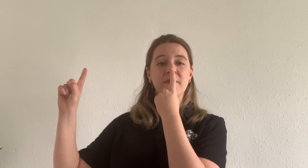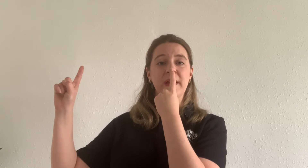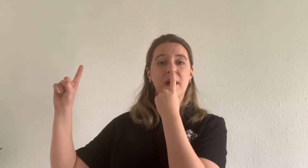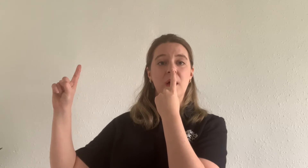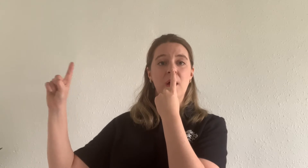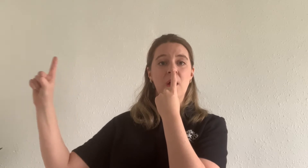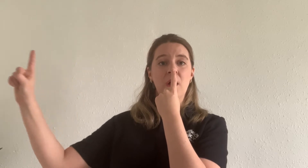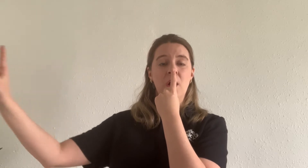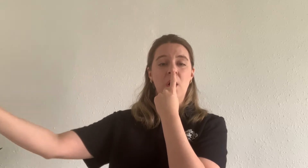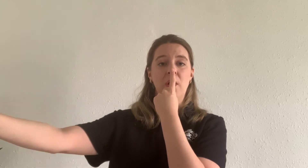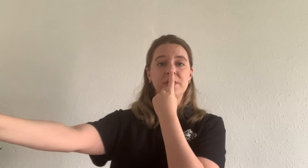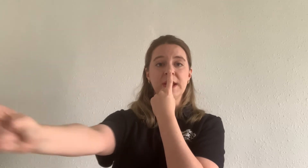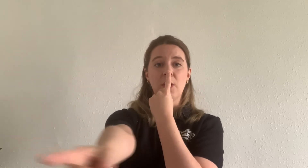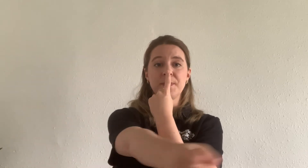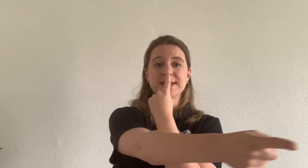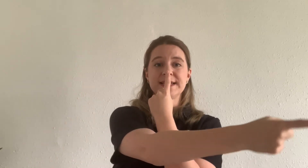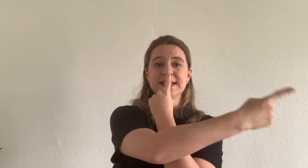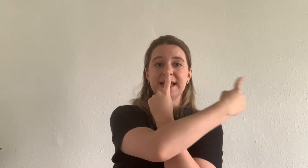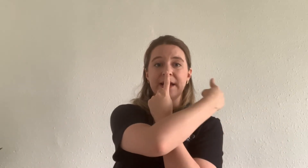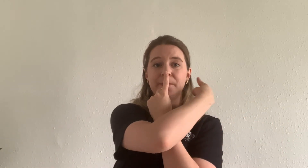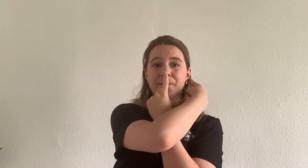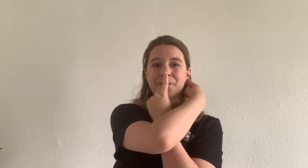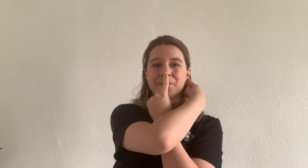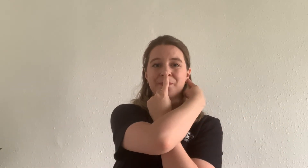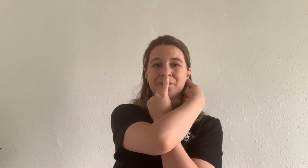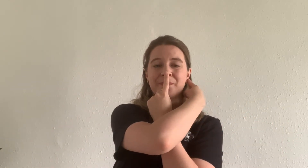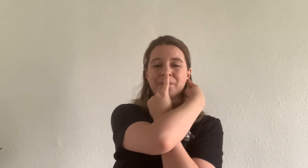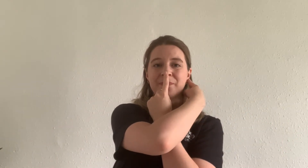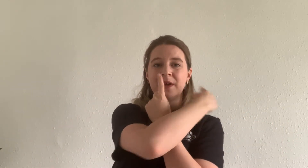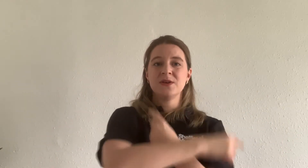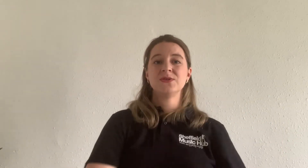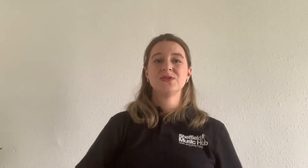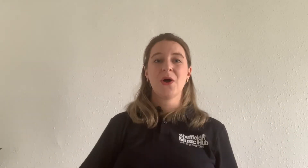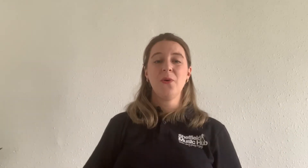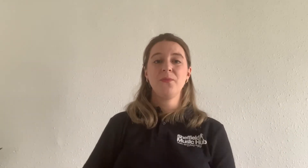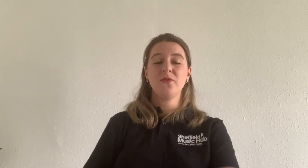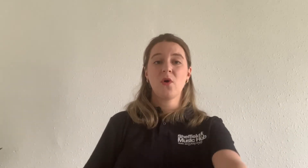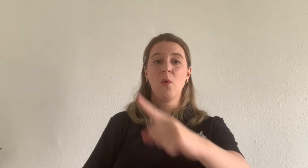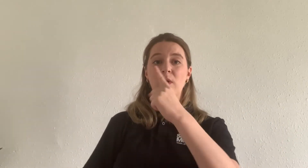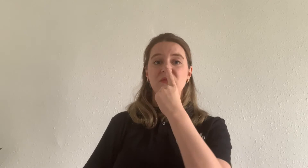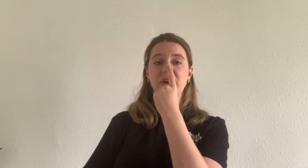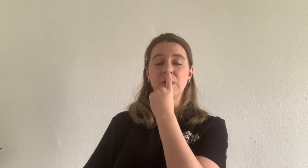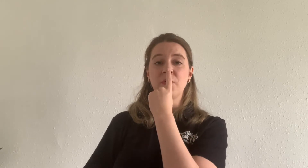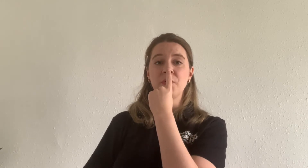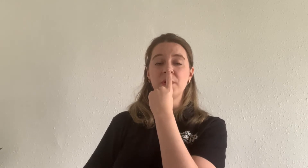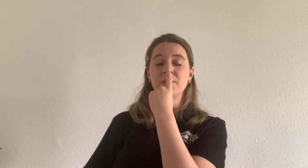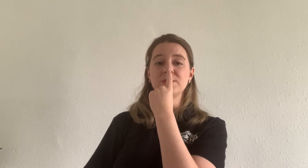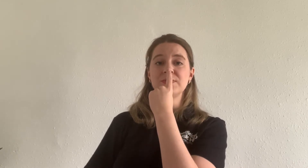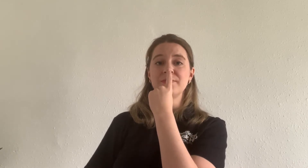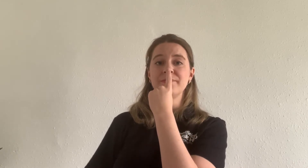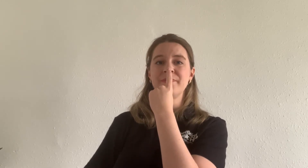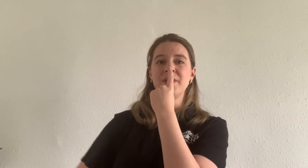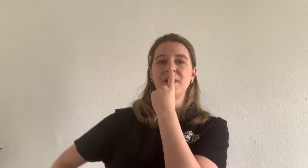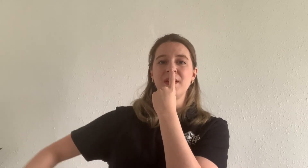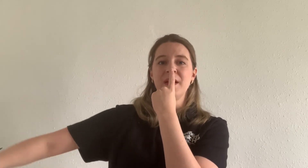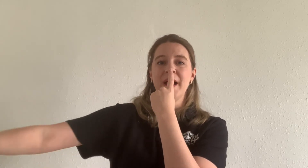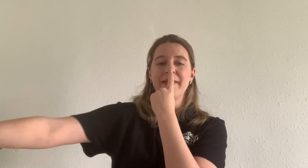finger on the opposite ear? So you've got one finger on your nose and then